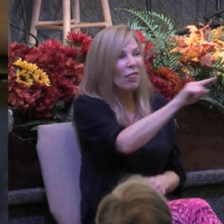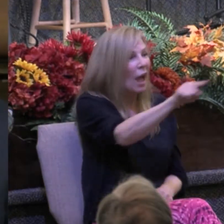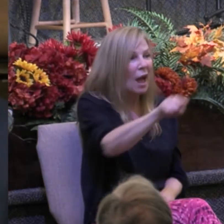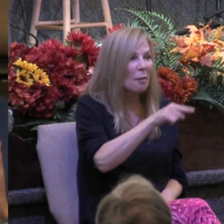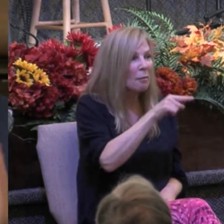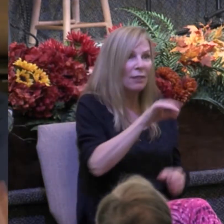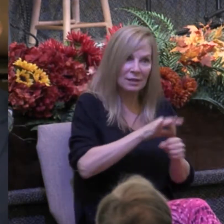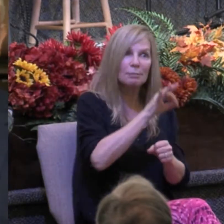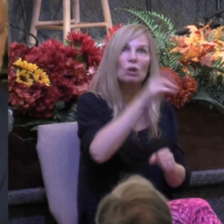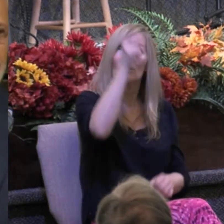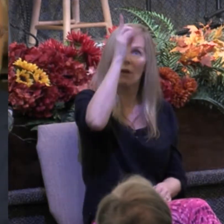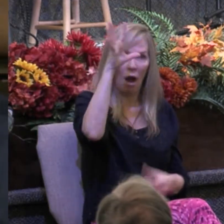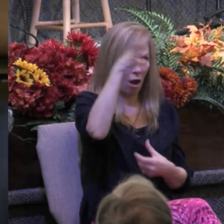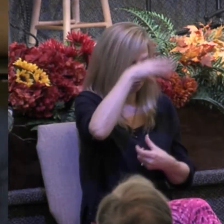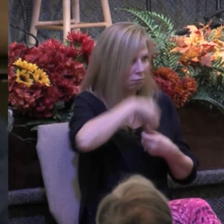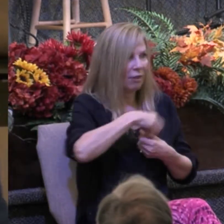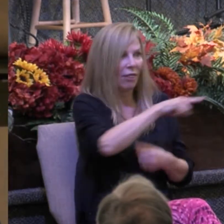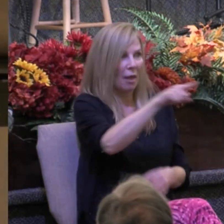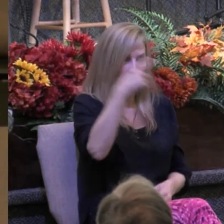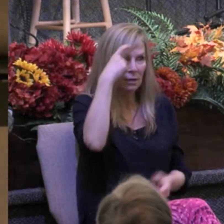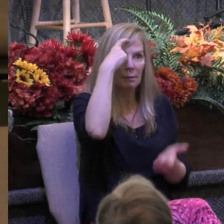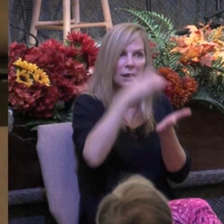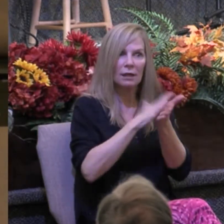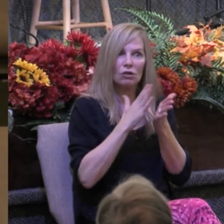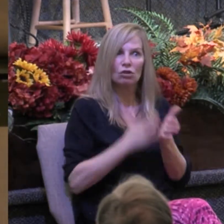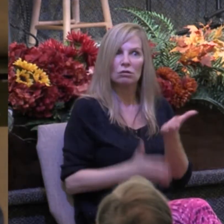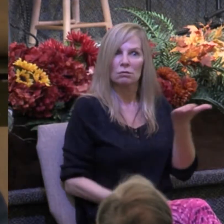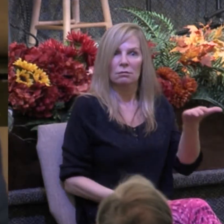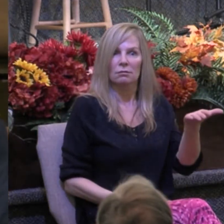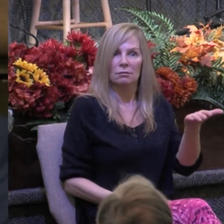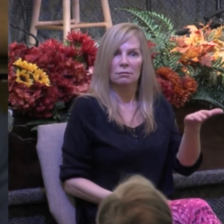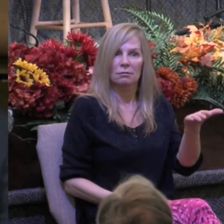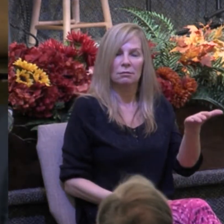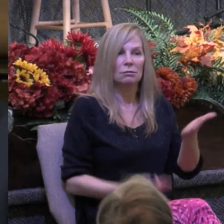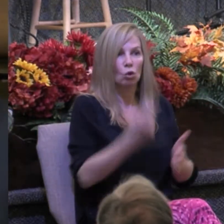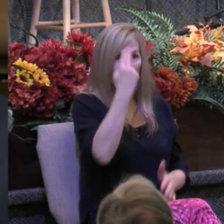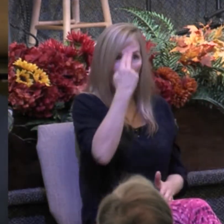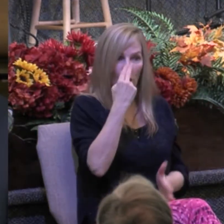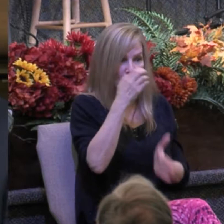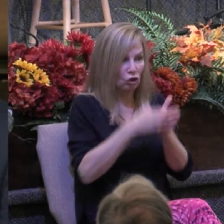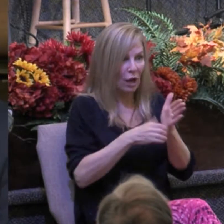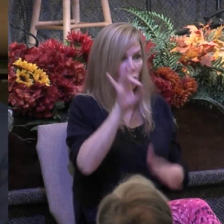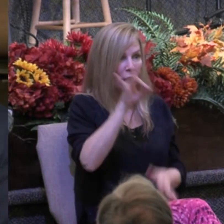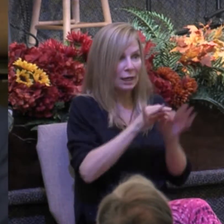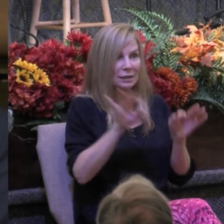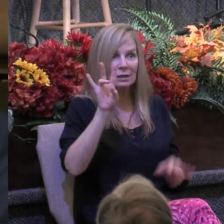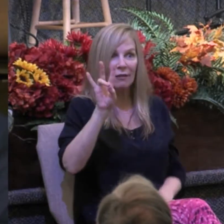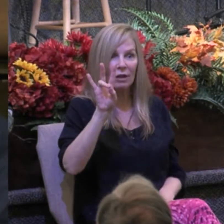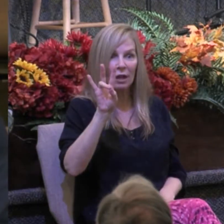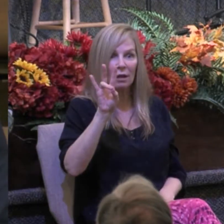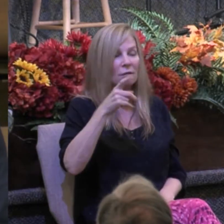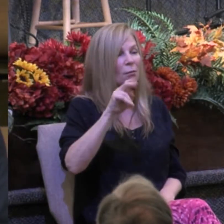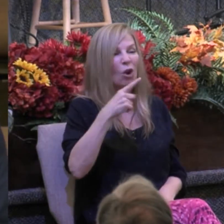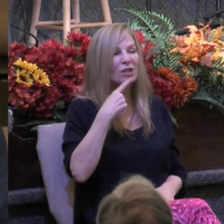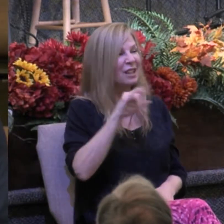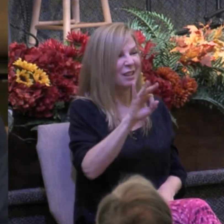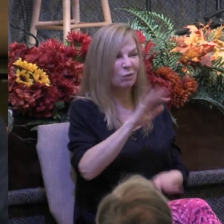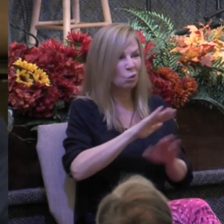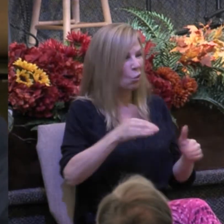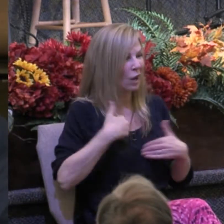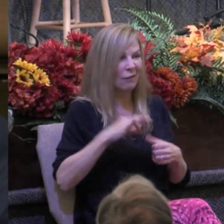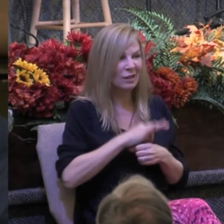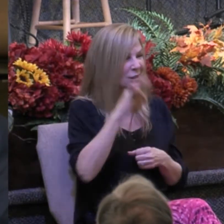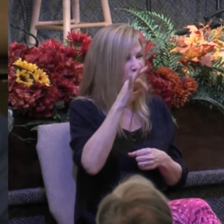God dwelt in them because they were believers. In Romans 8:7, Paul said, if you do not have the Spirit